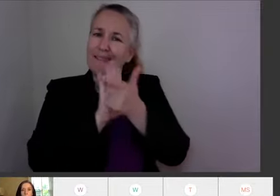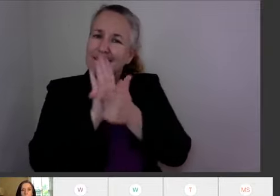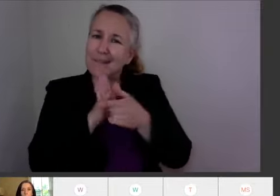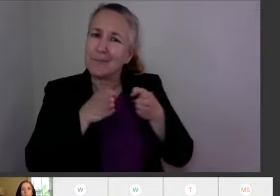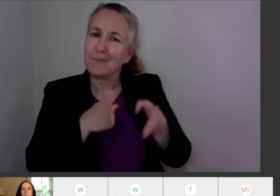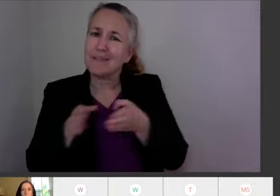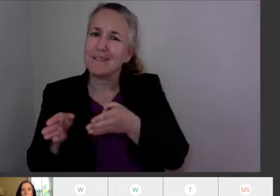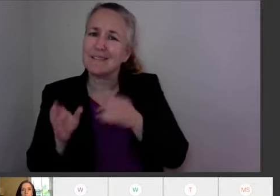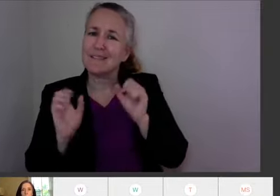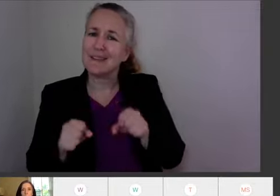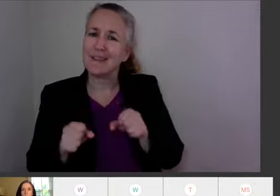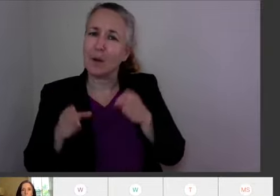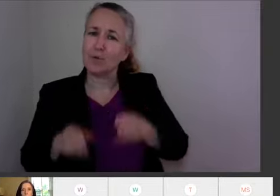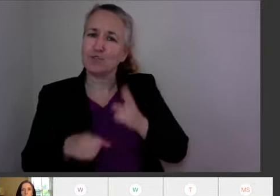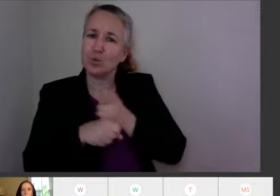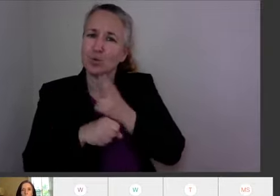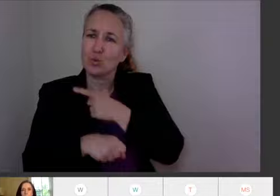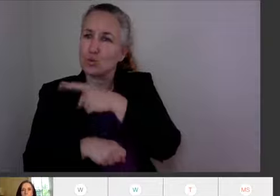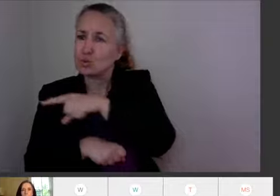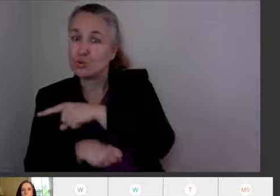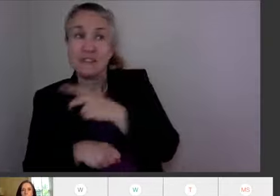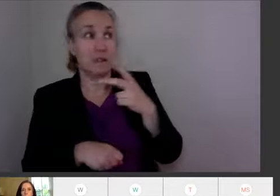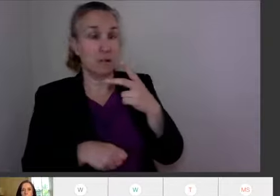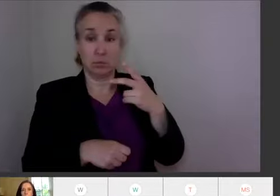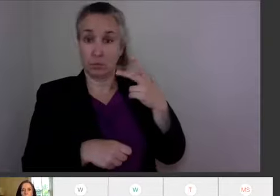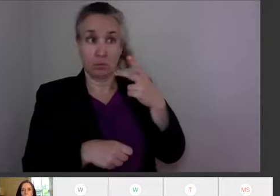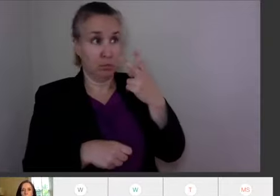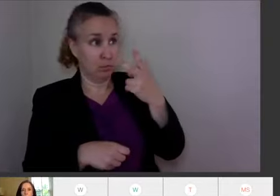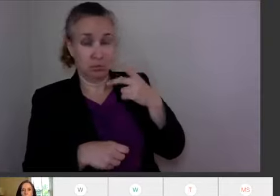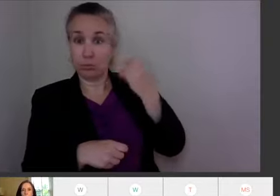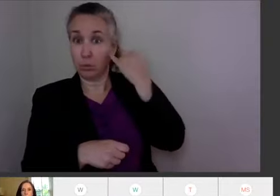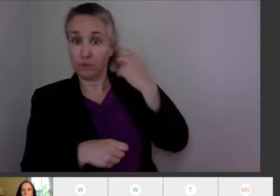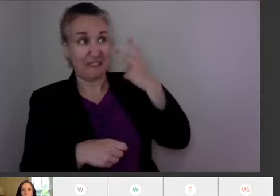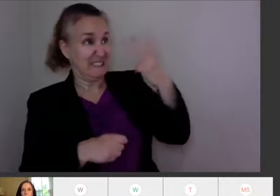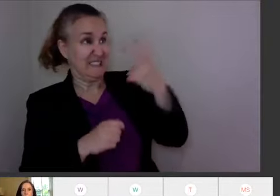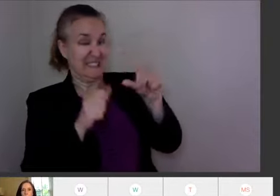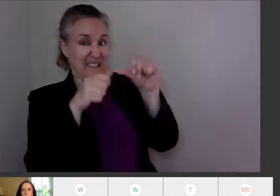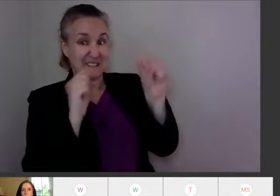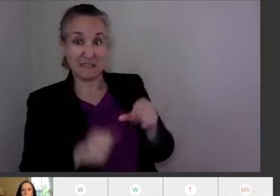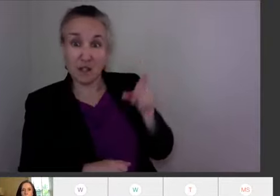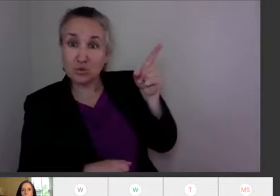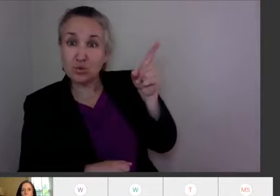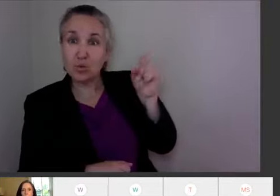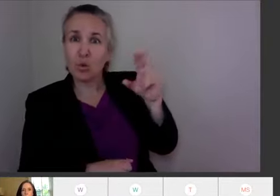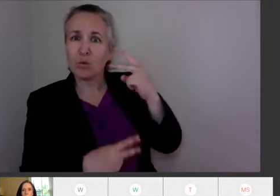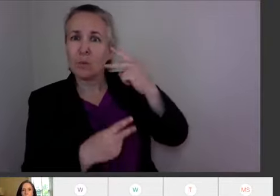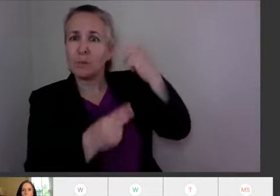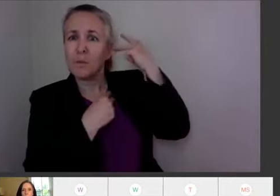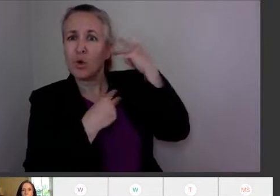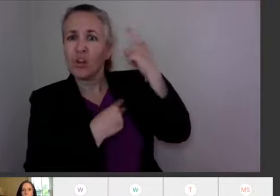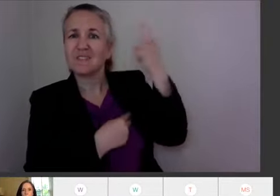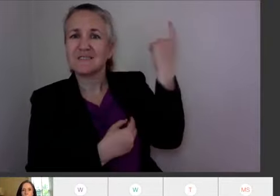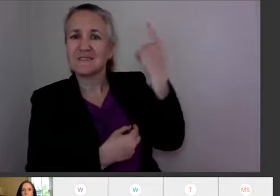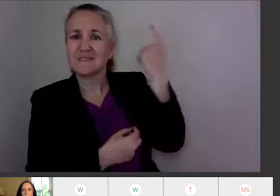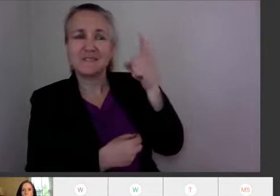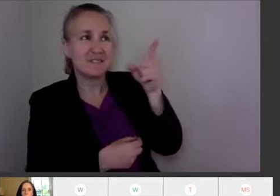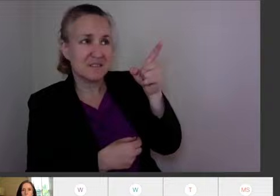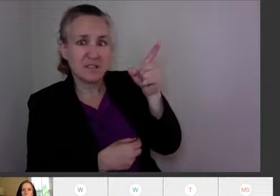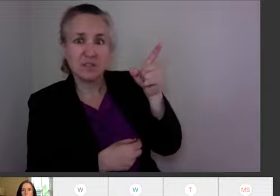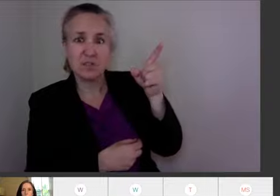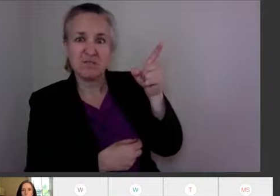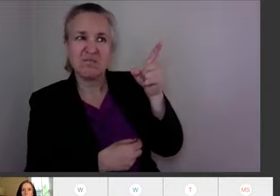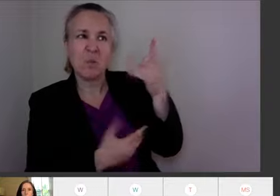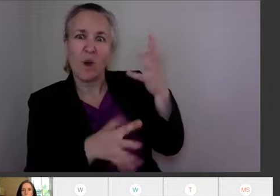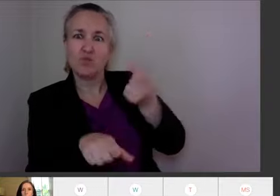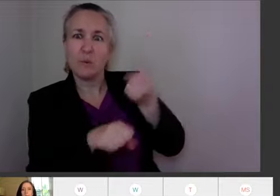that a citizen might use to see something like a statue or a memorial, you know, have it removed